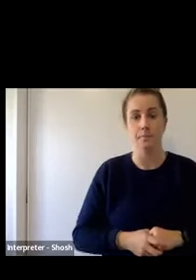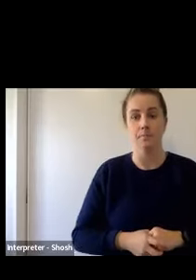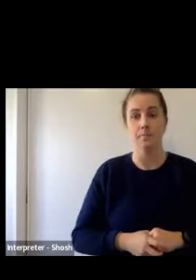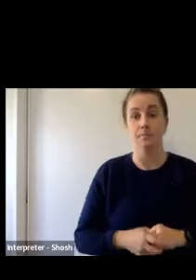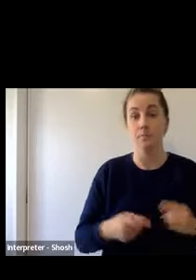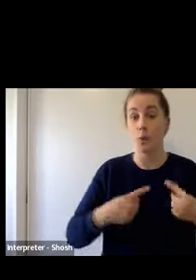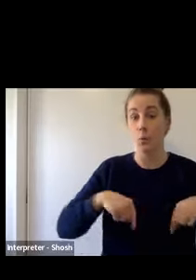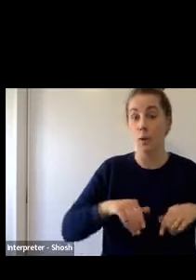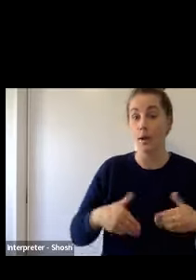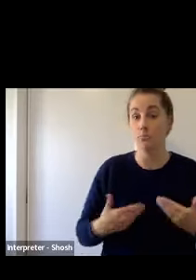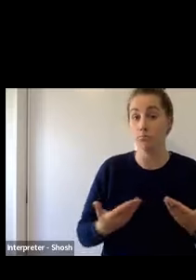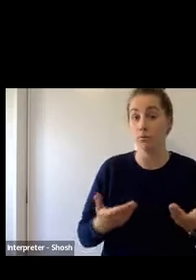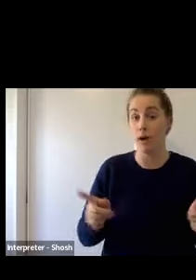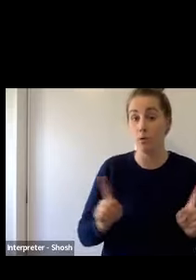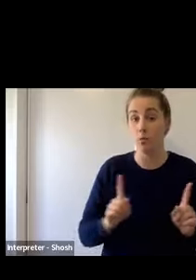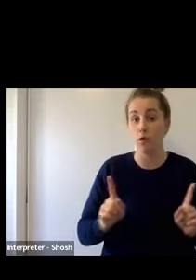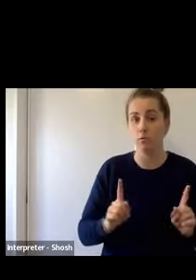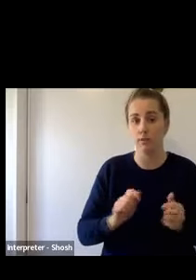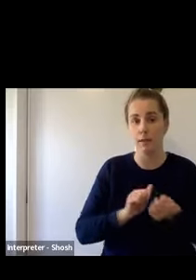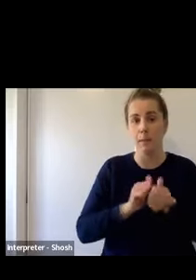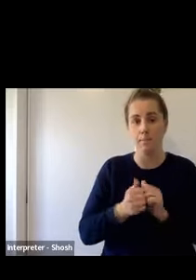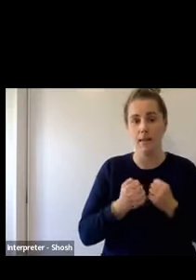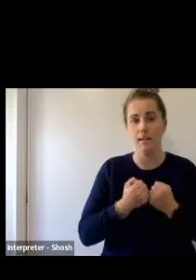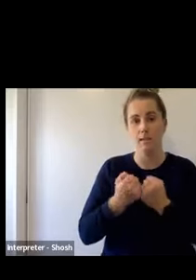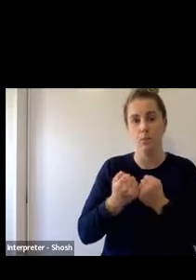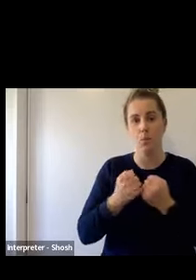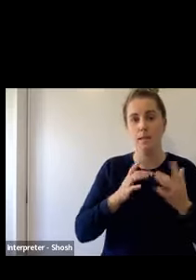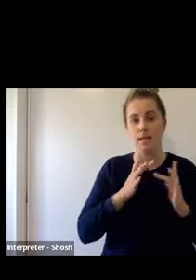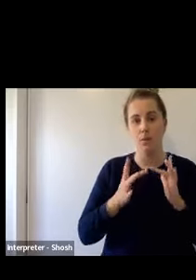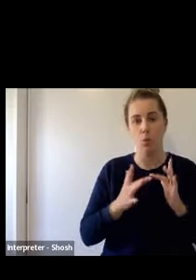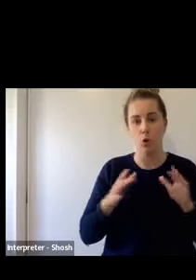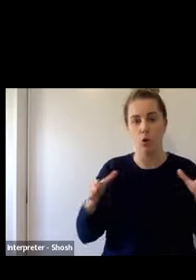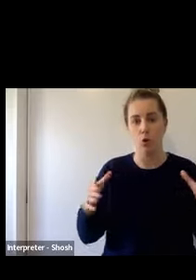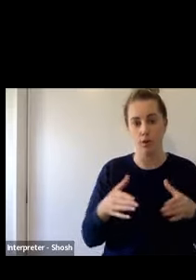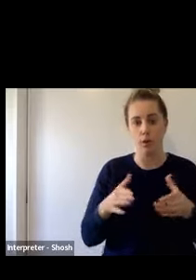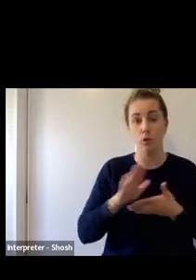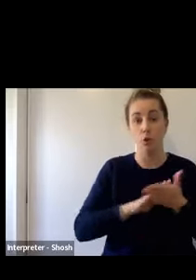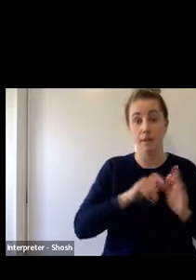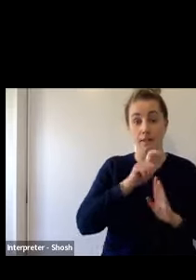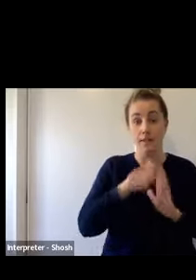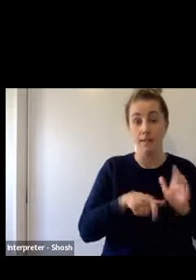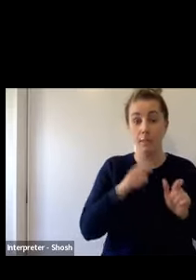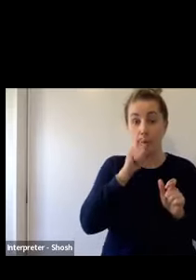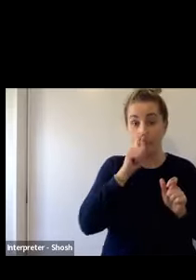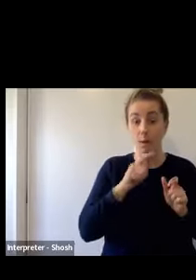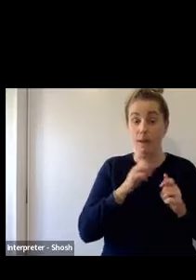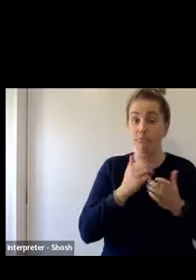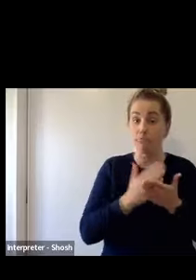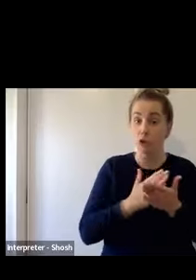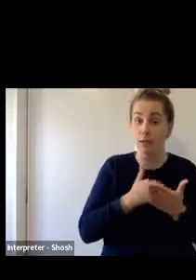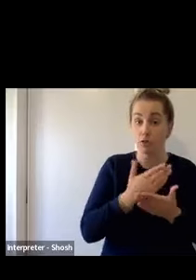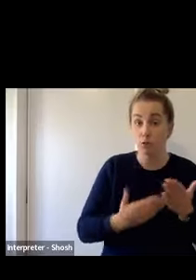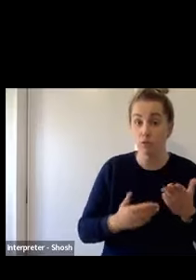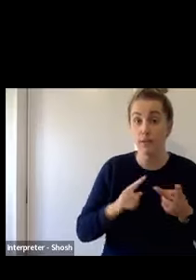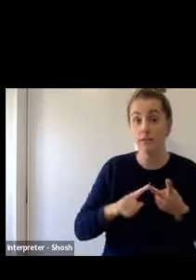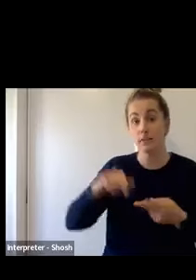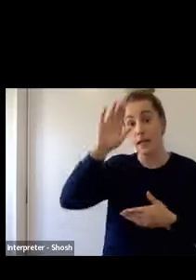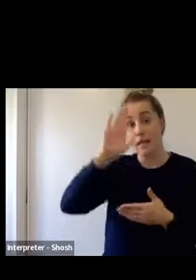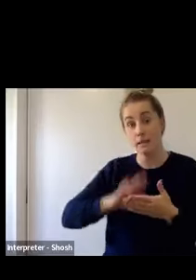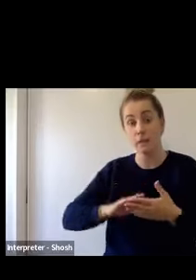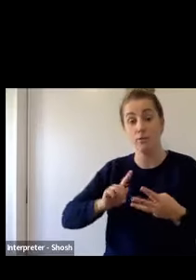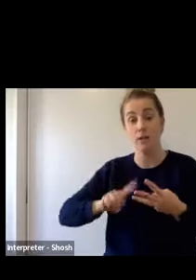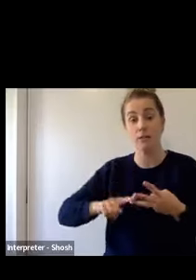We provide a peer support network so that disabled people can share stories,